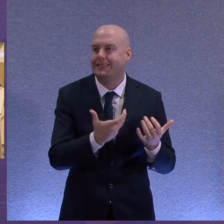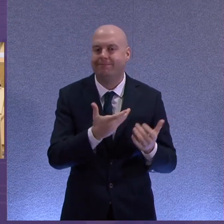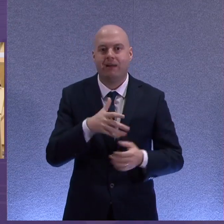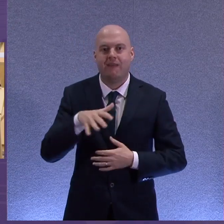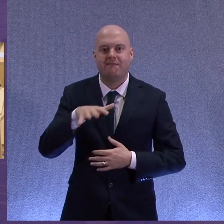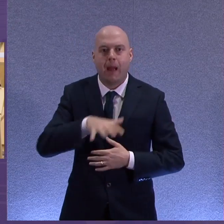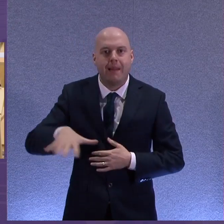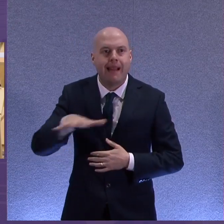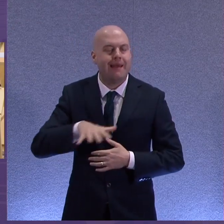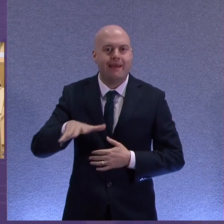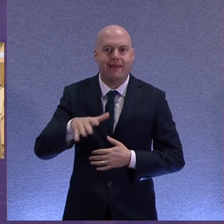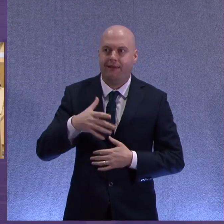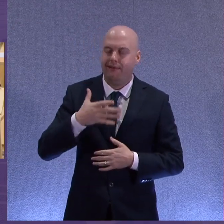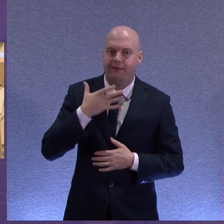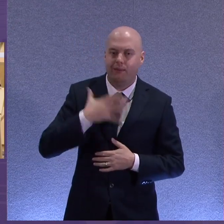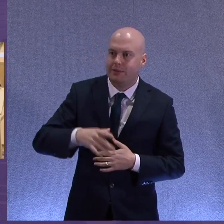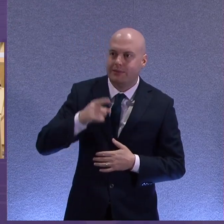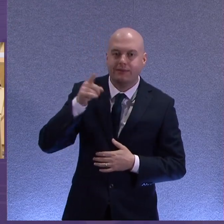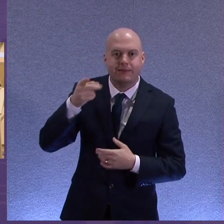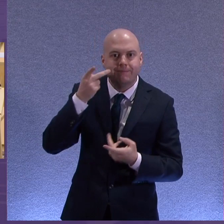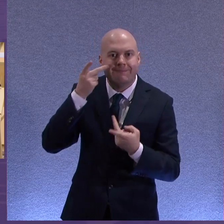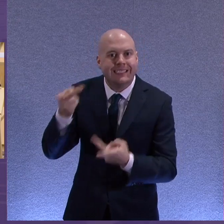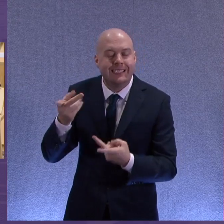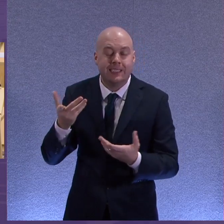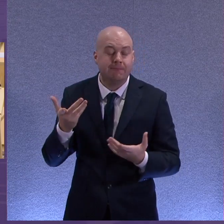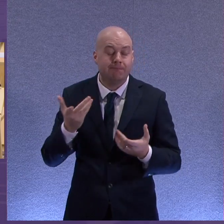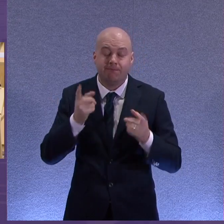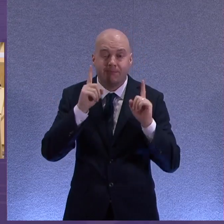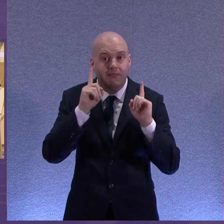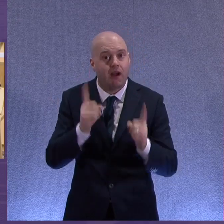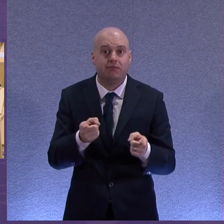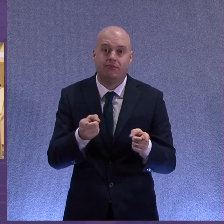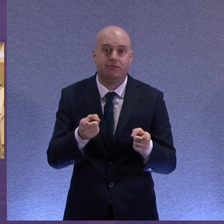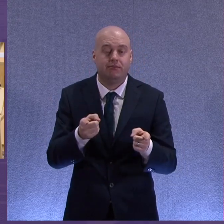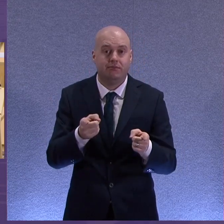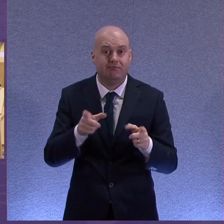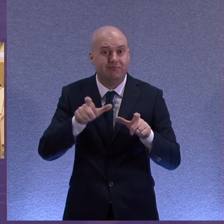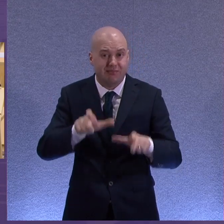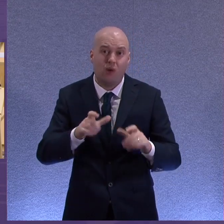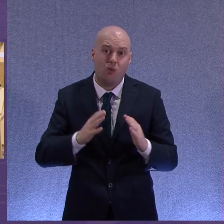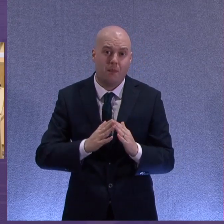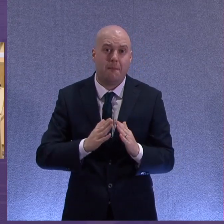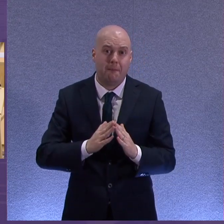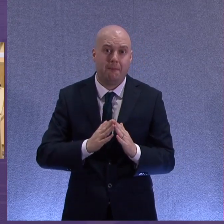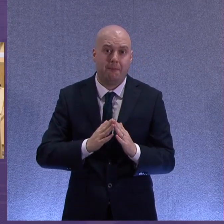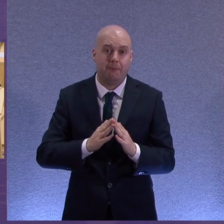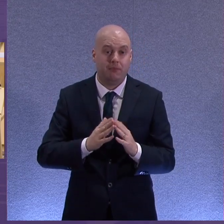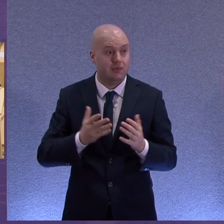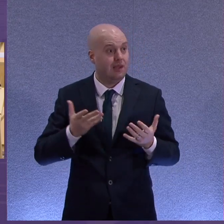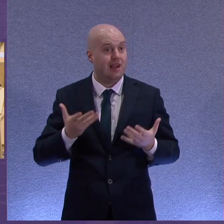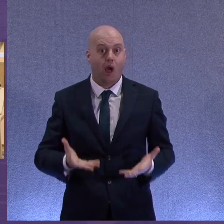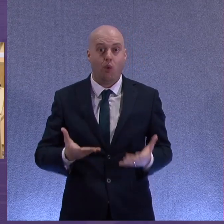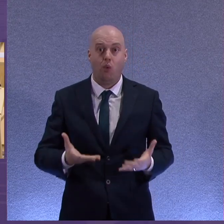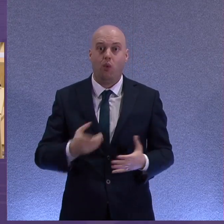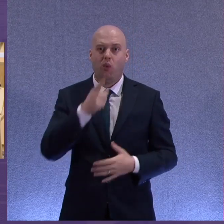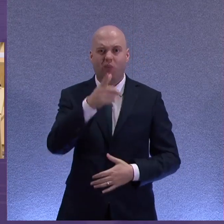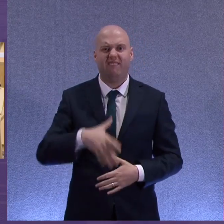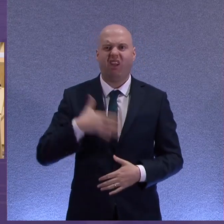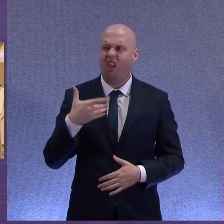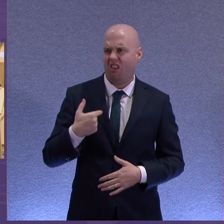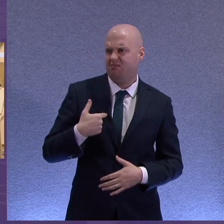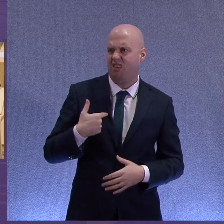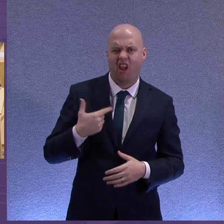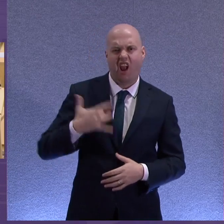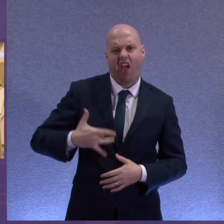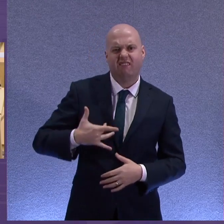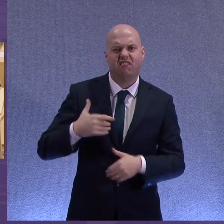their home. And as I have said previously, for all of us right now, life should not be feeling normal. If it is, then you're almost